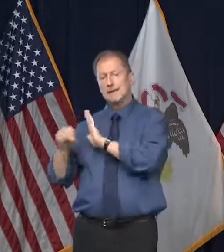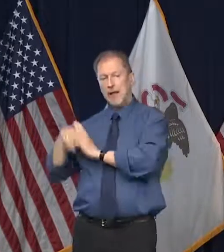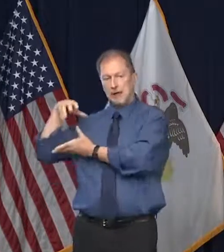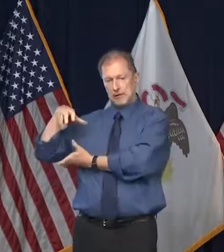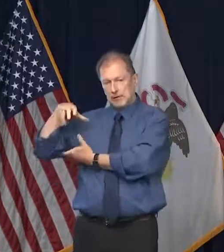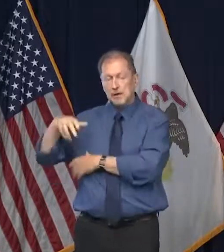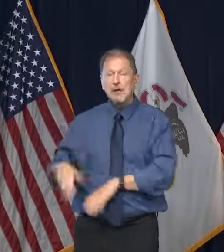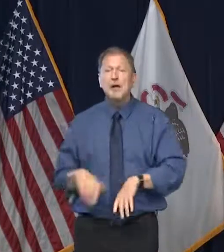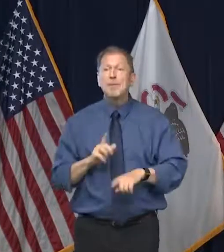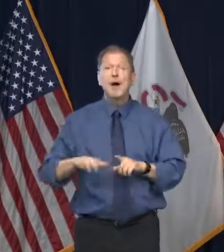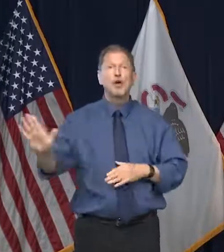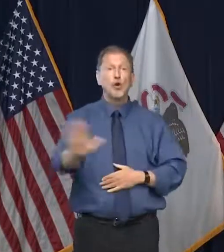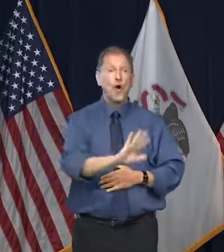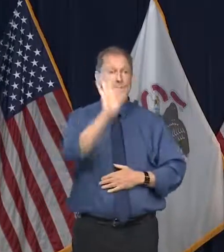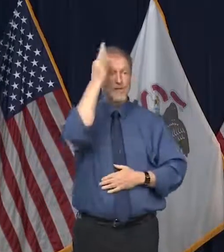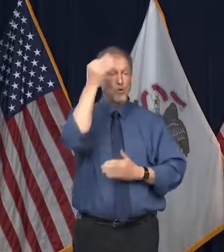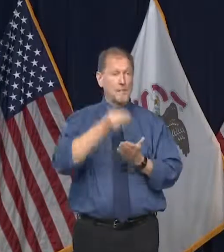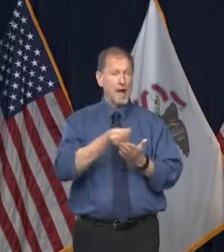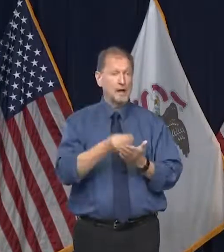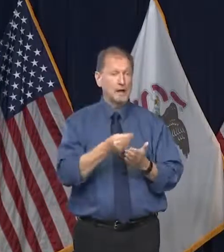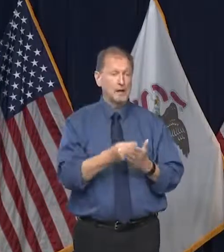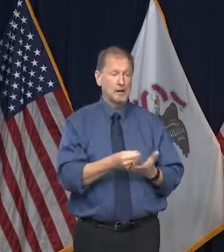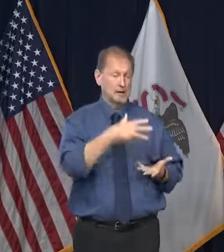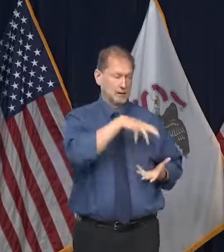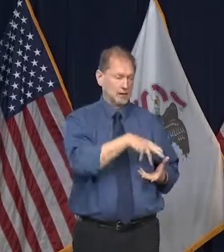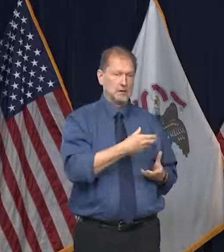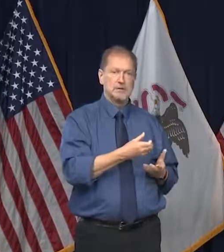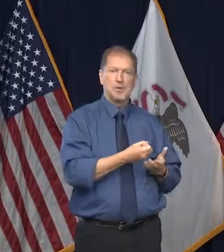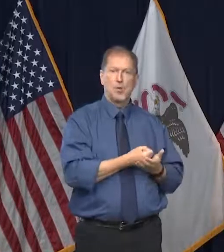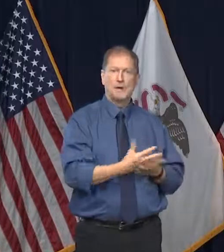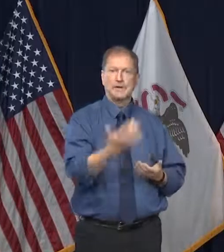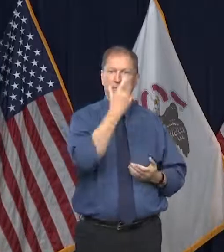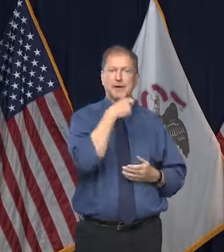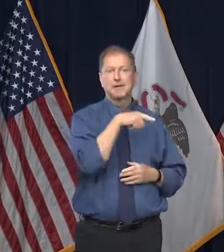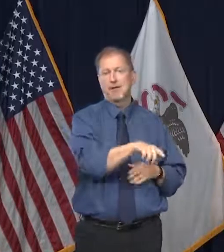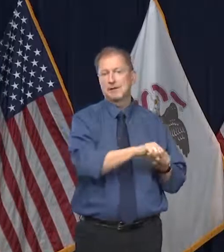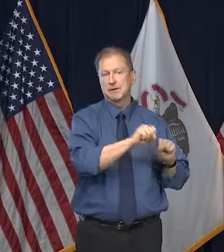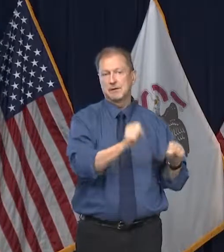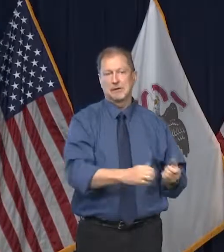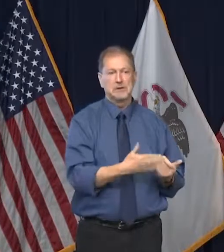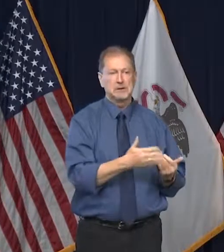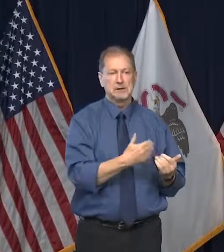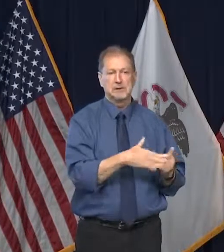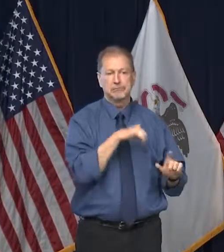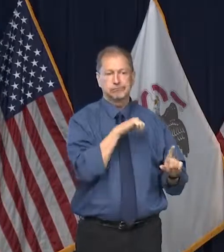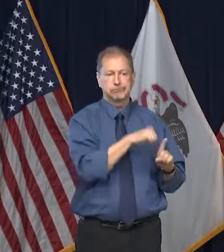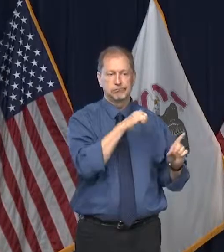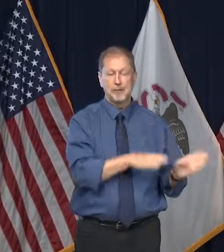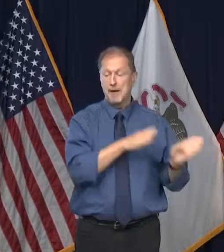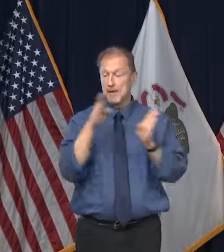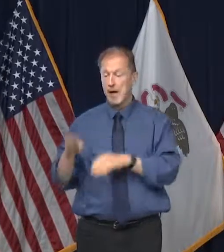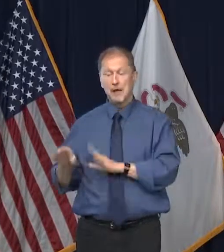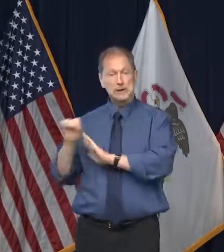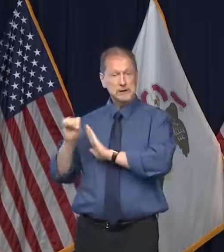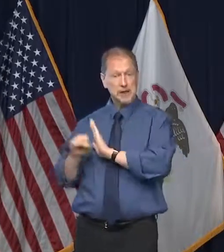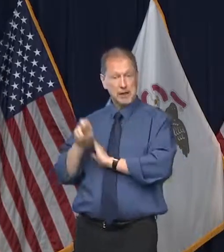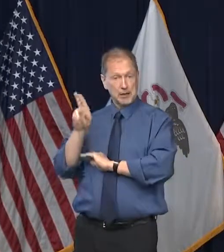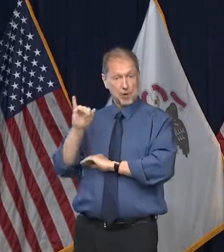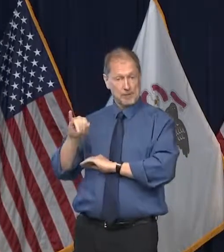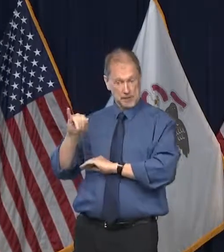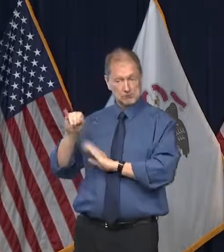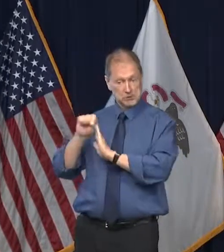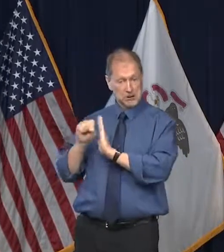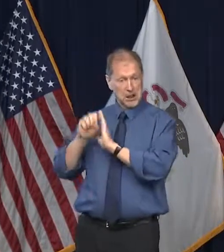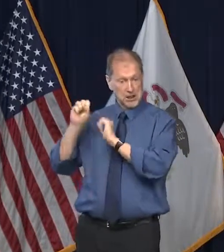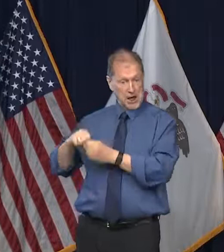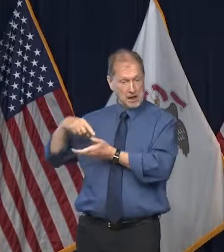your federal tax dollars were wasted by the fraud that was built into that system. And regular unemployment claims, are you concerned about the state's ability to